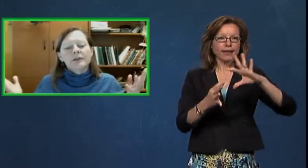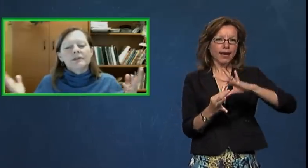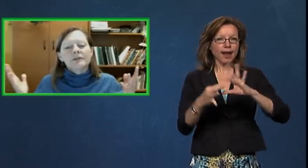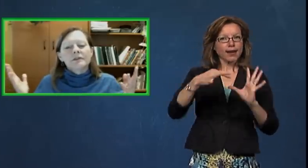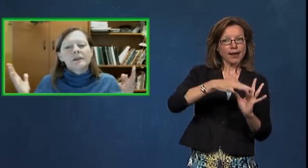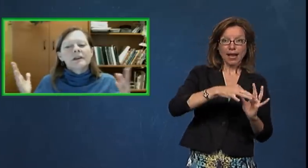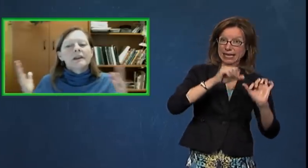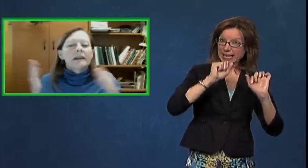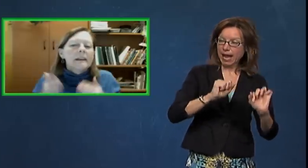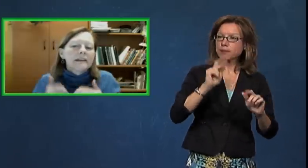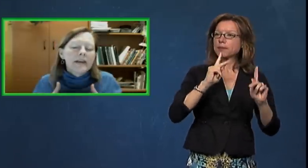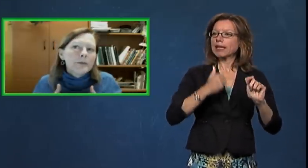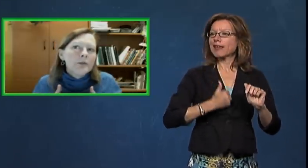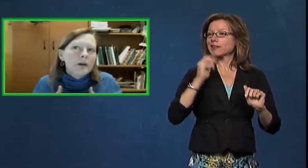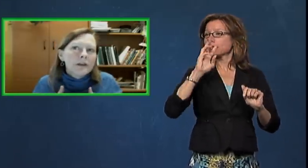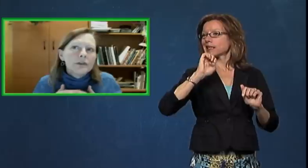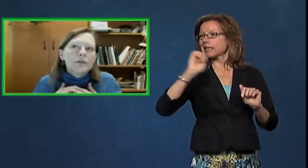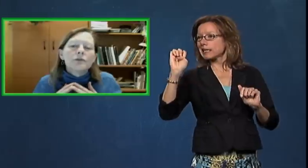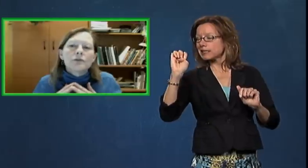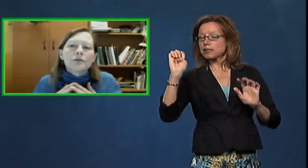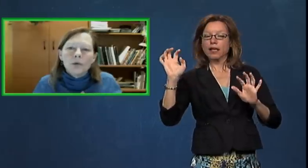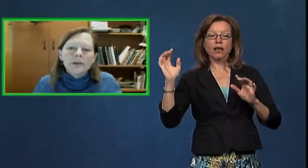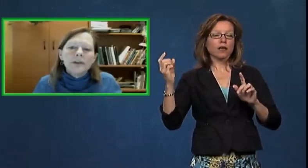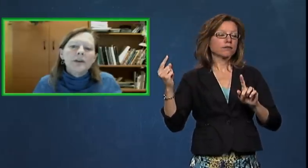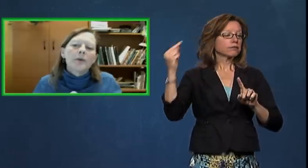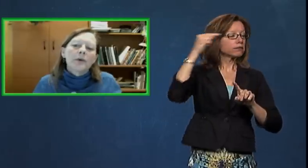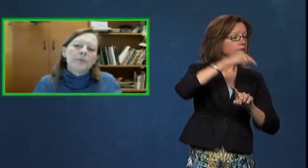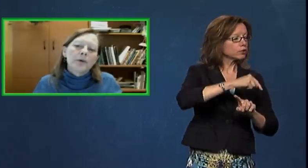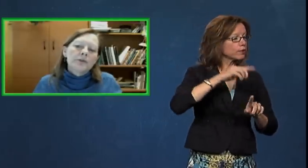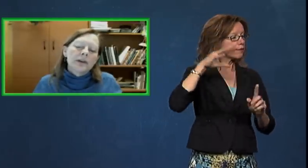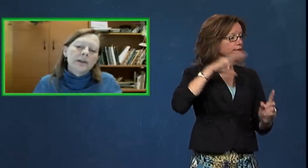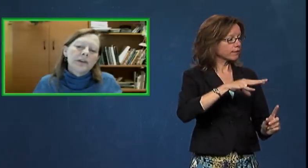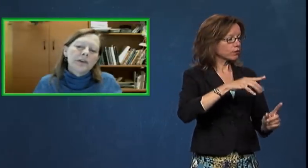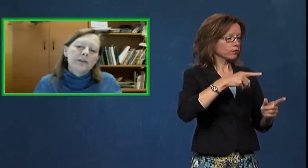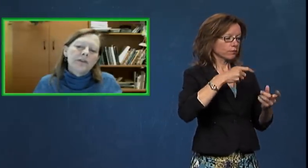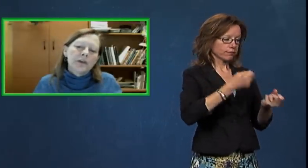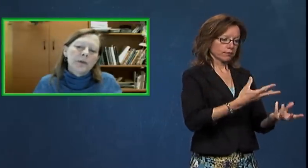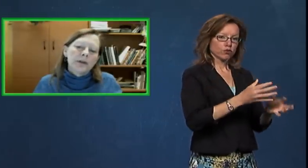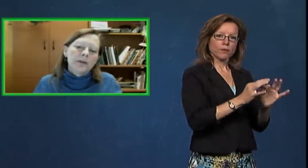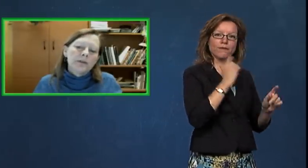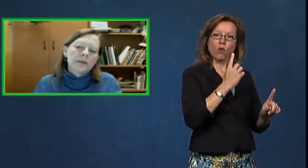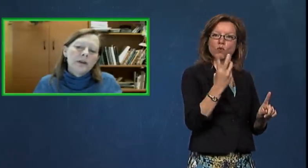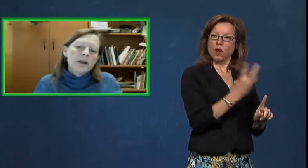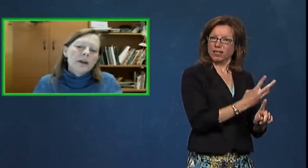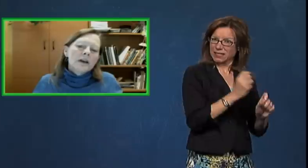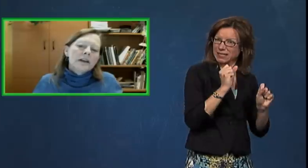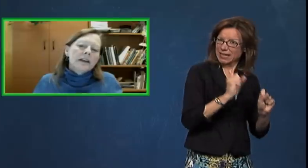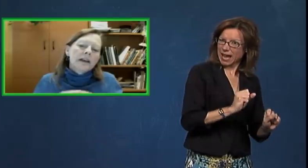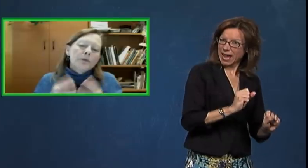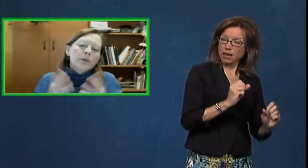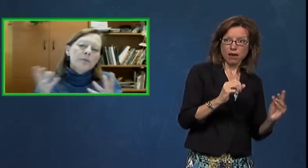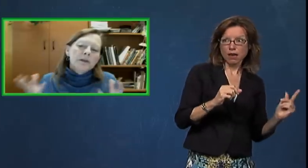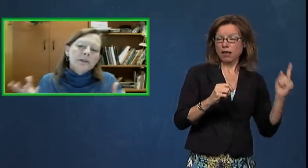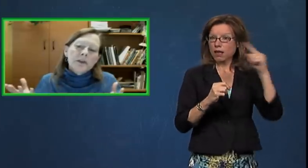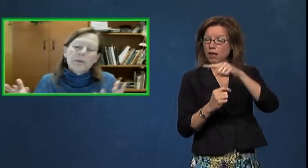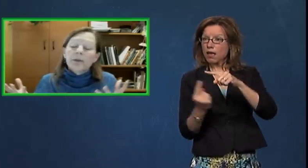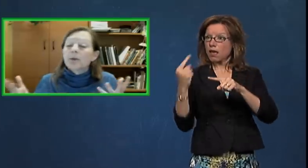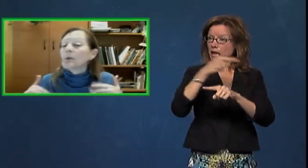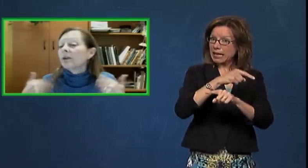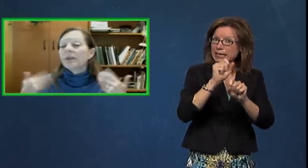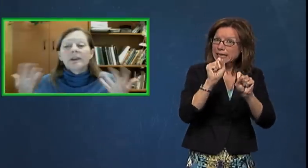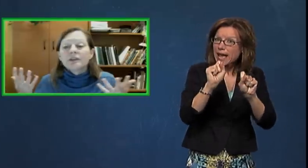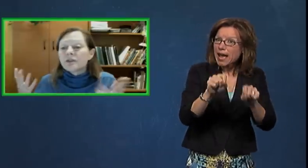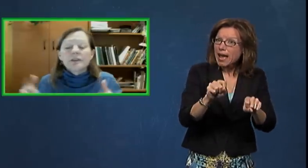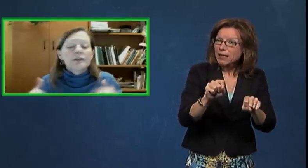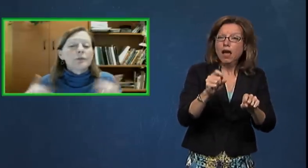do this? And again, I'm talking solely about the post-secondary environment. Can we build something